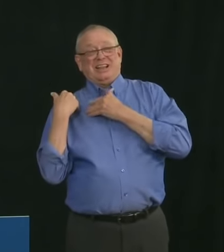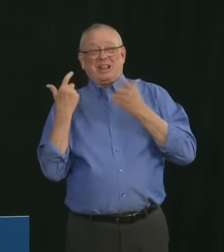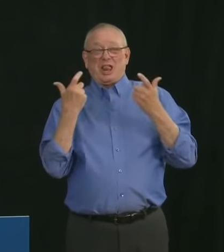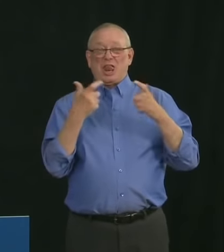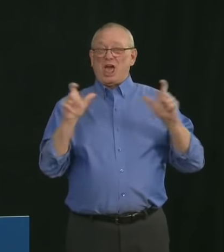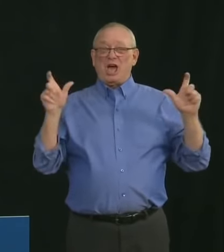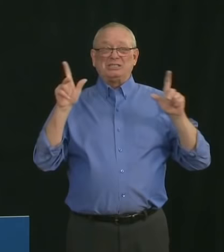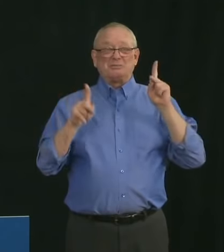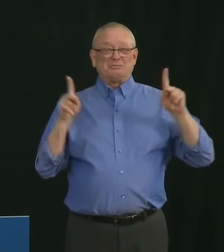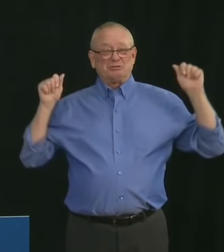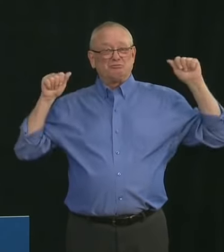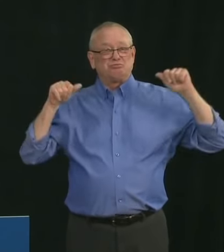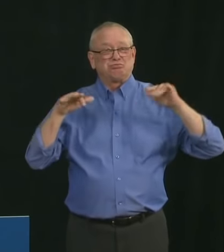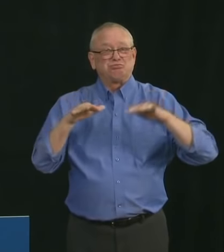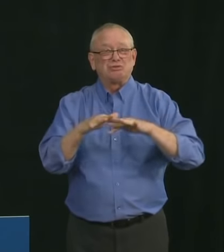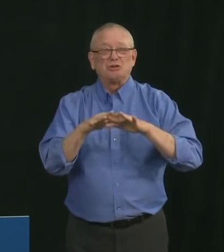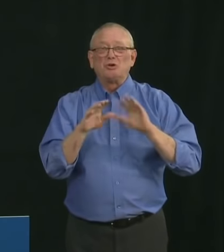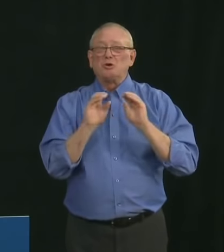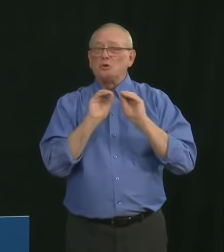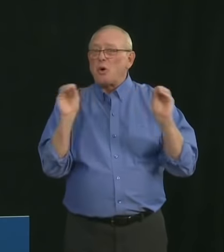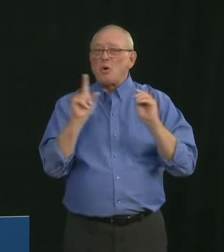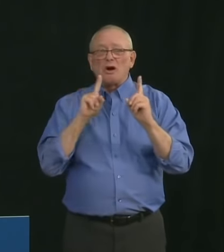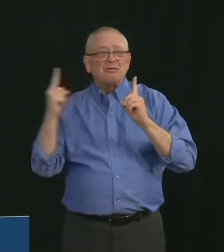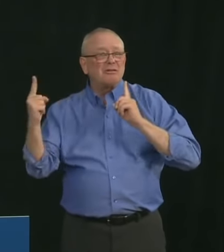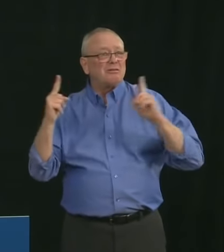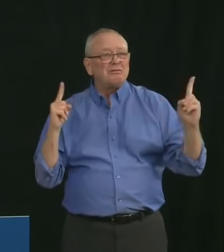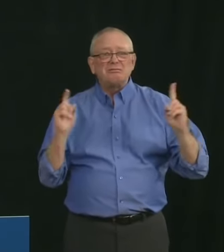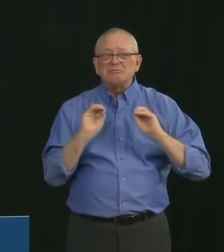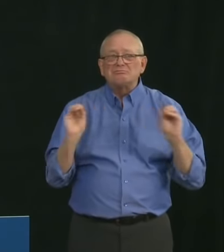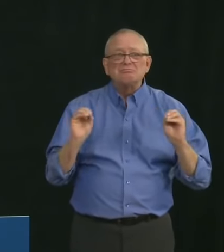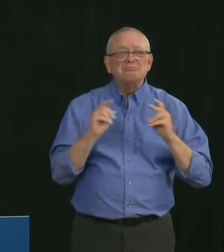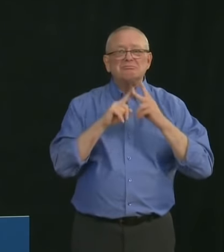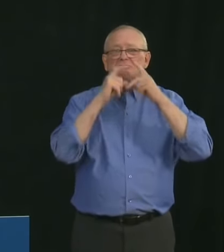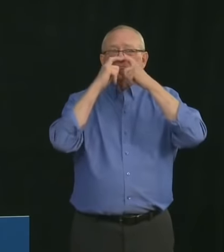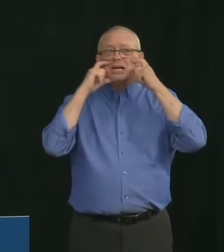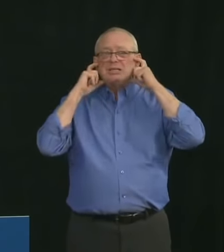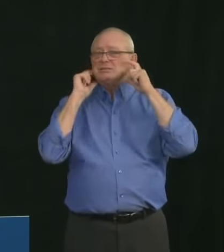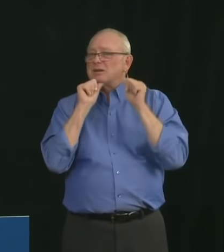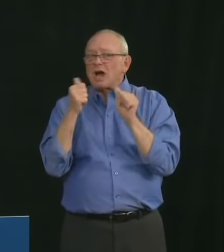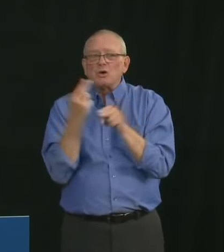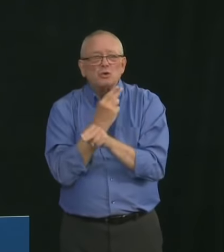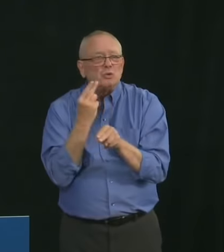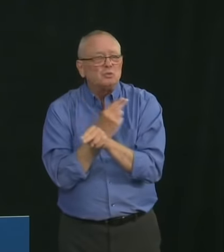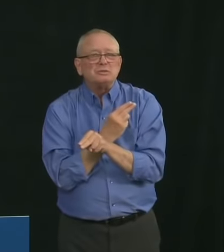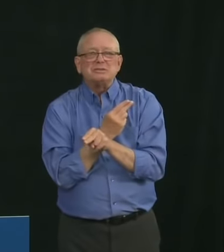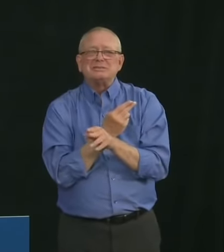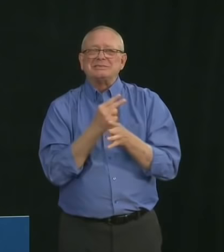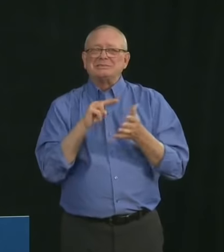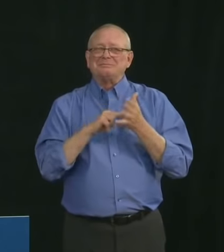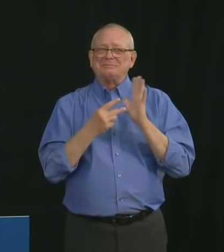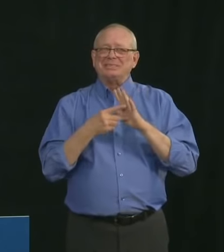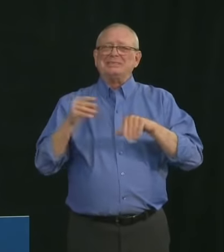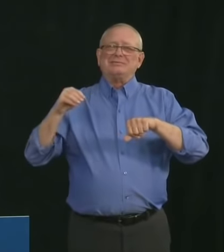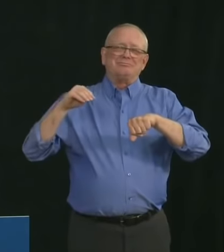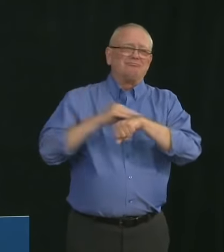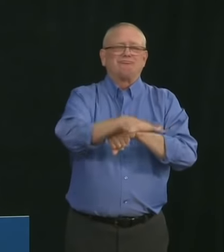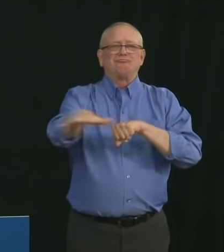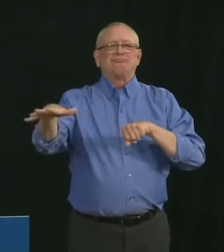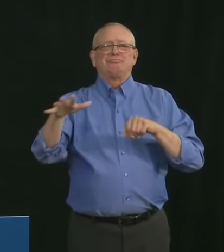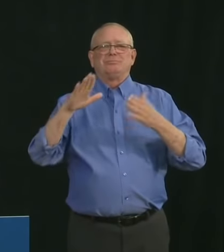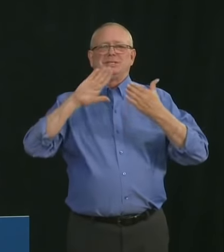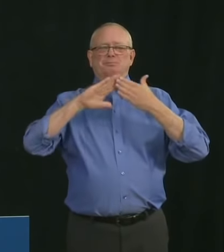and distancing is not happening, that really does put us all at risk, puts the community at risk. And so again, it's something